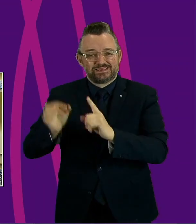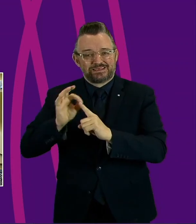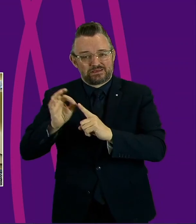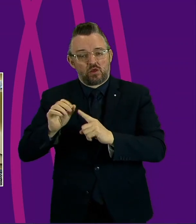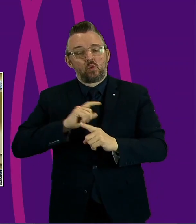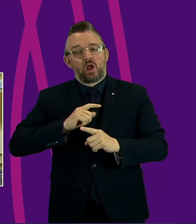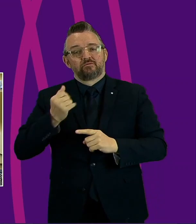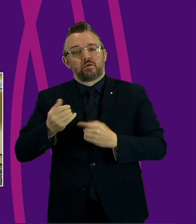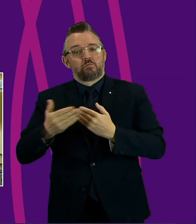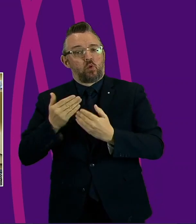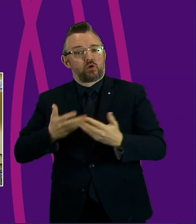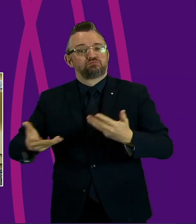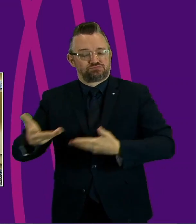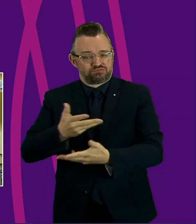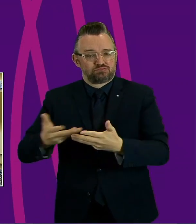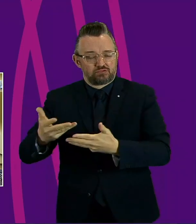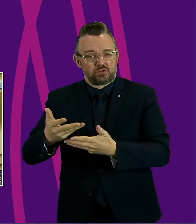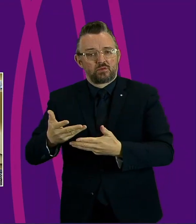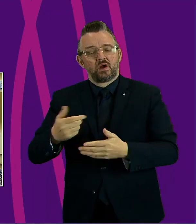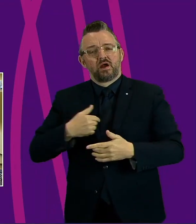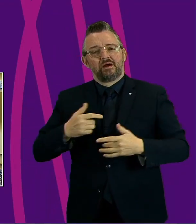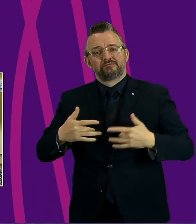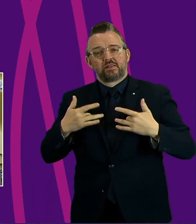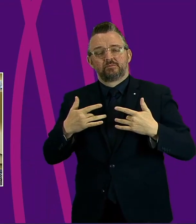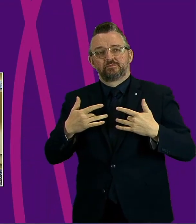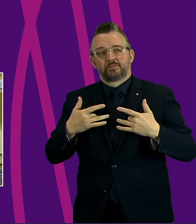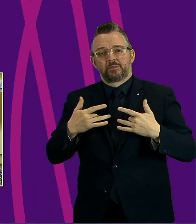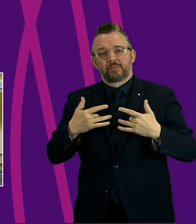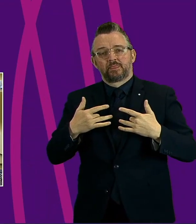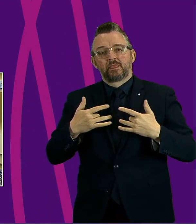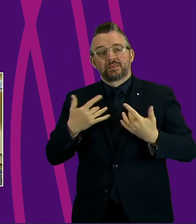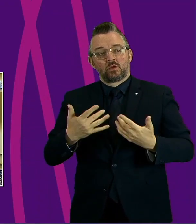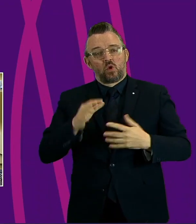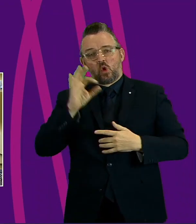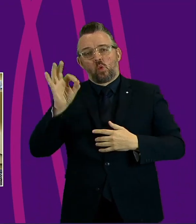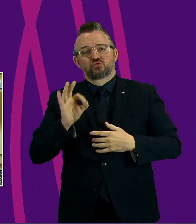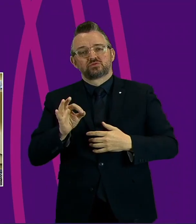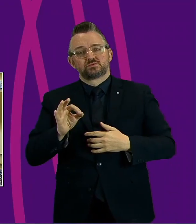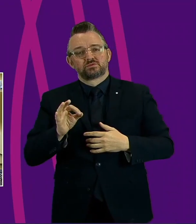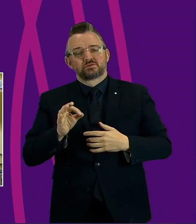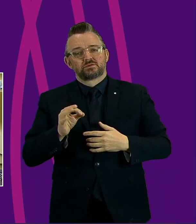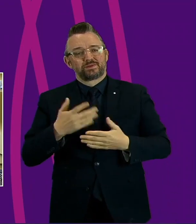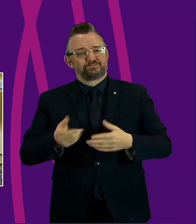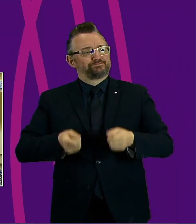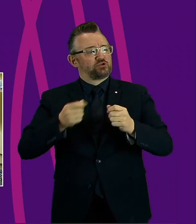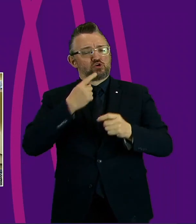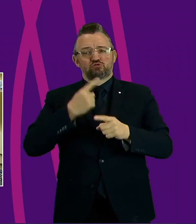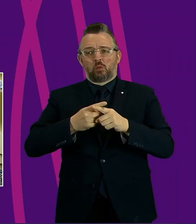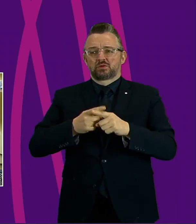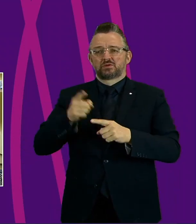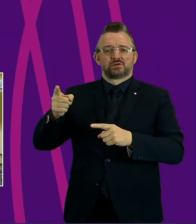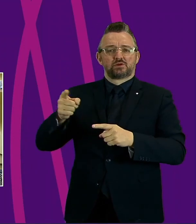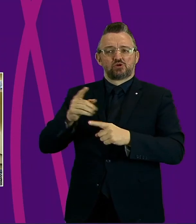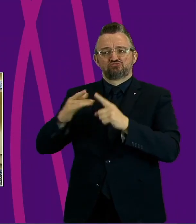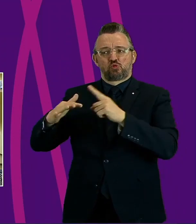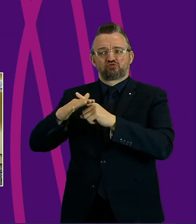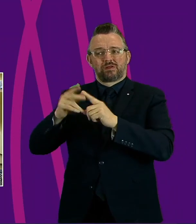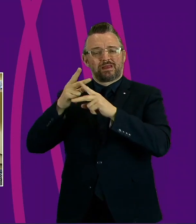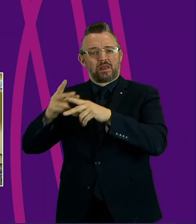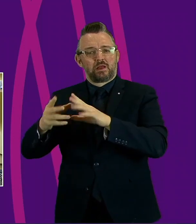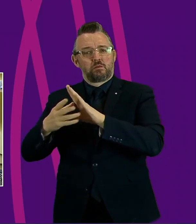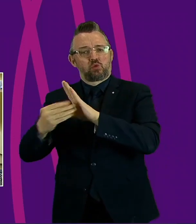discussion and thinking has to be done, I do think questions are being raised now about the appropriateness and fitness for purpose of that model long